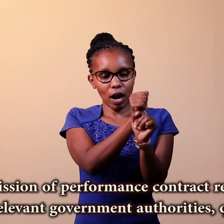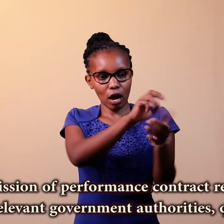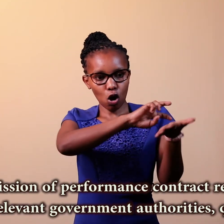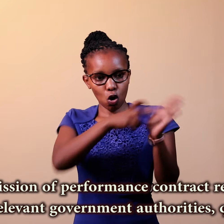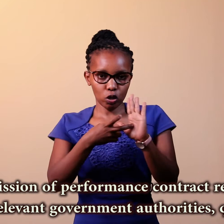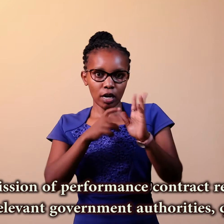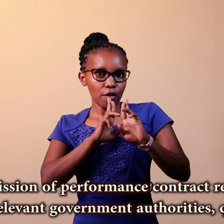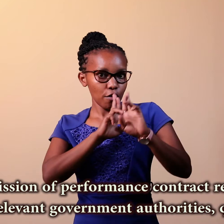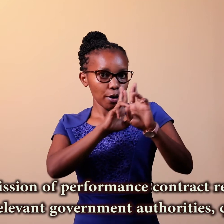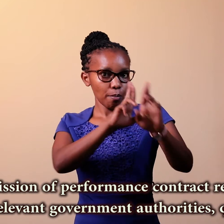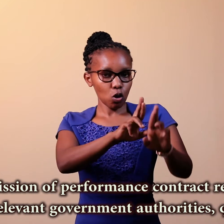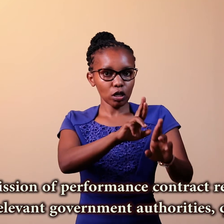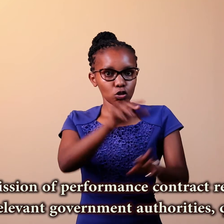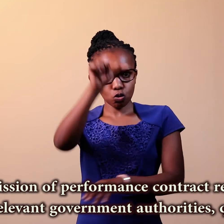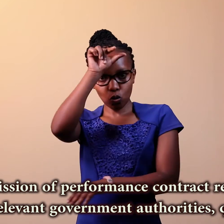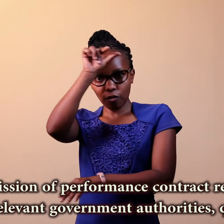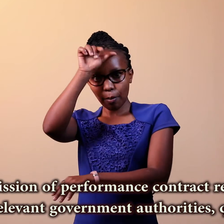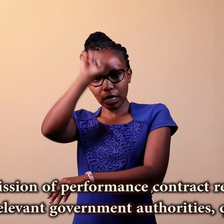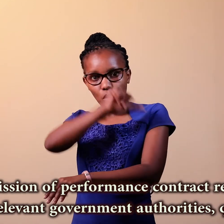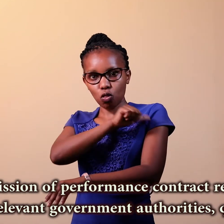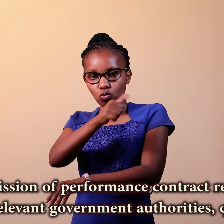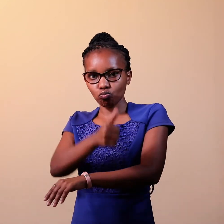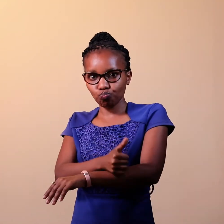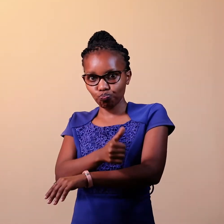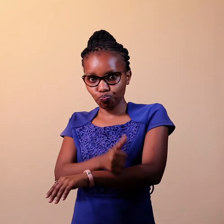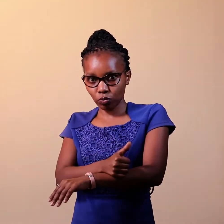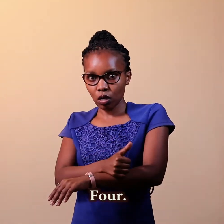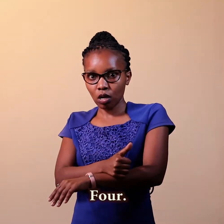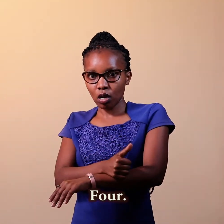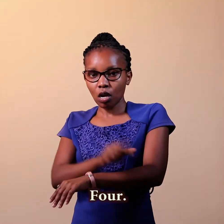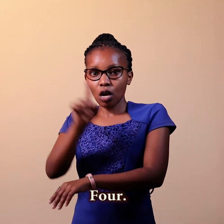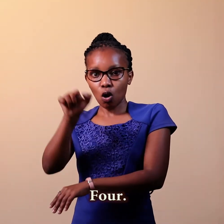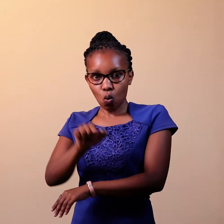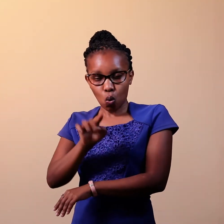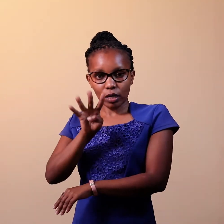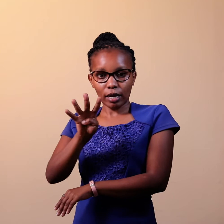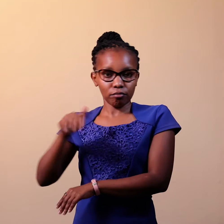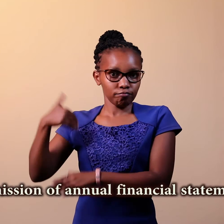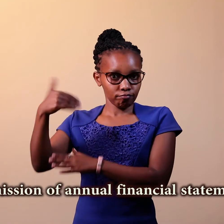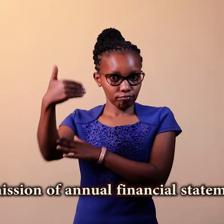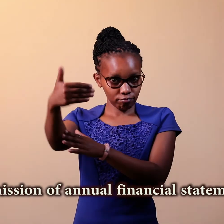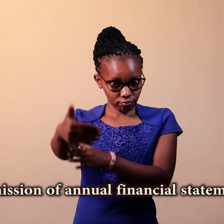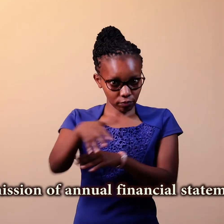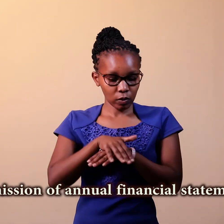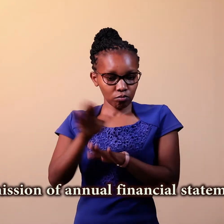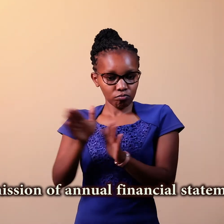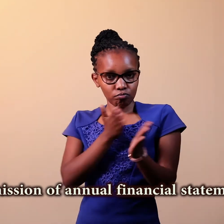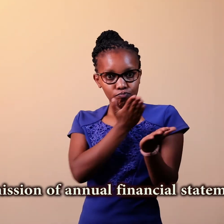to the relevant government authorities quarterly. Four, submission of annual financial